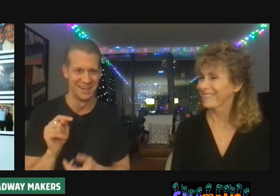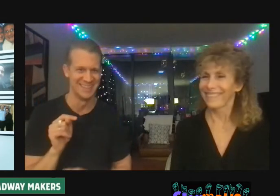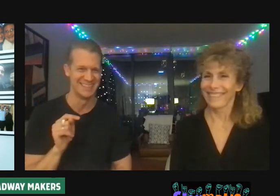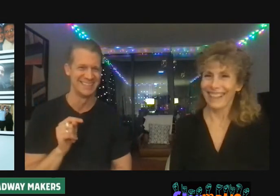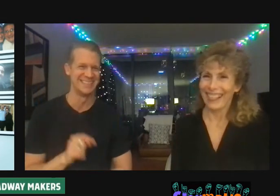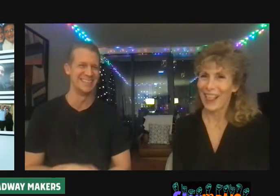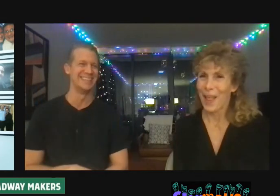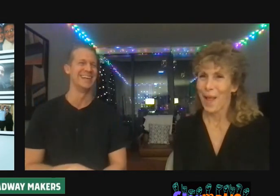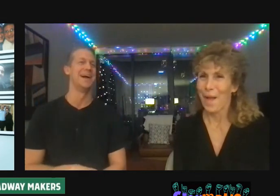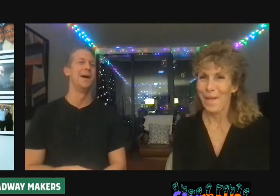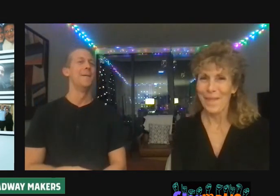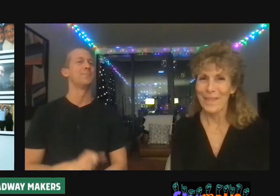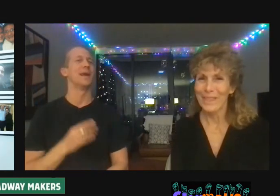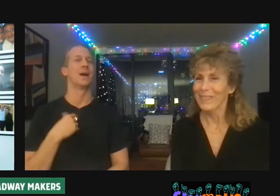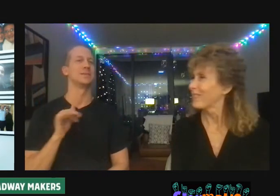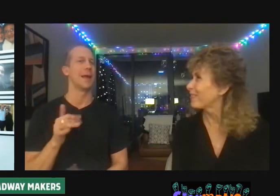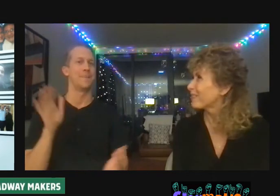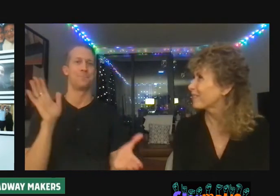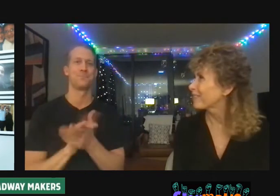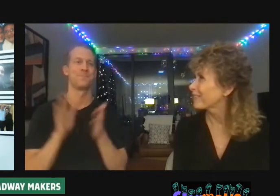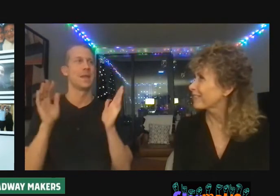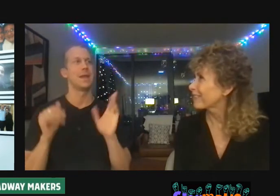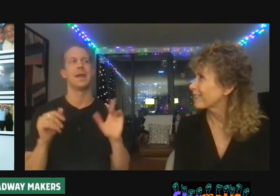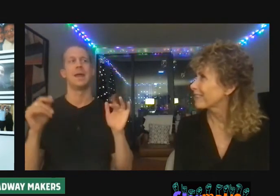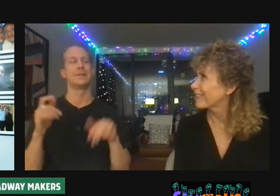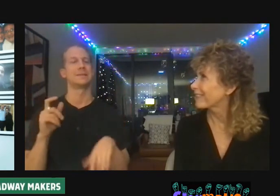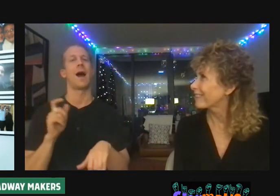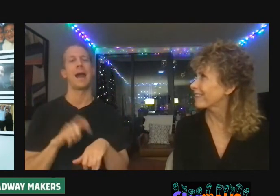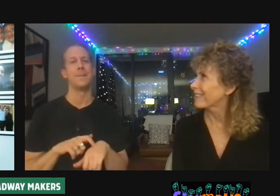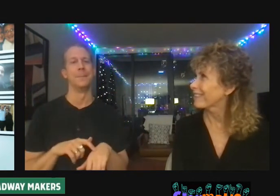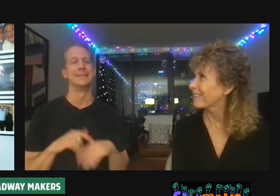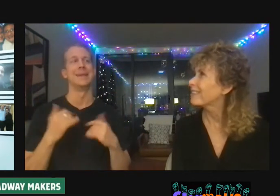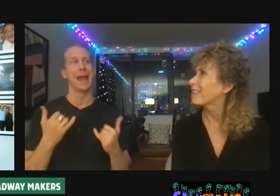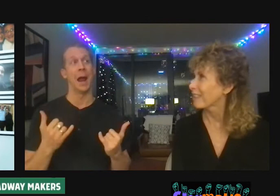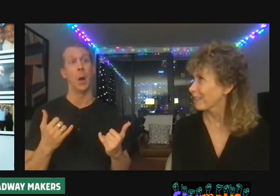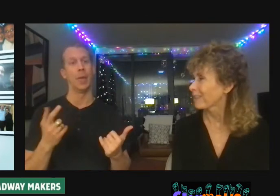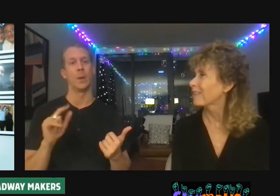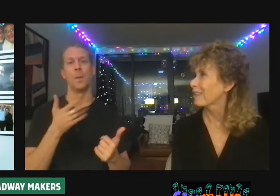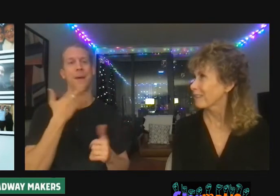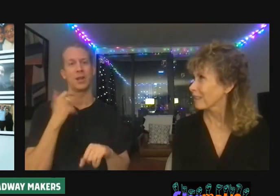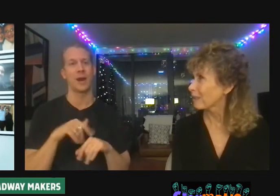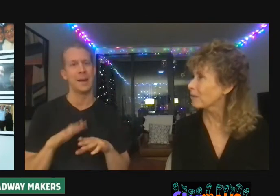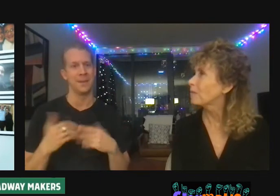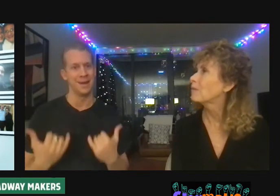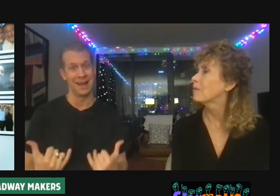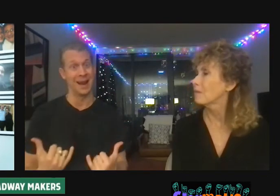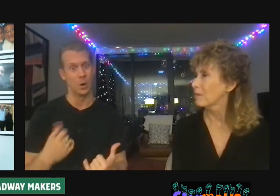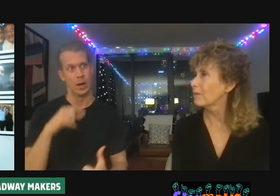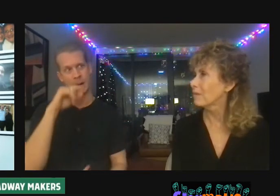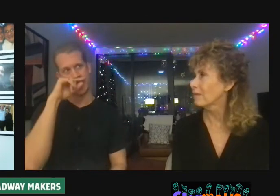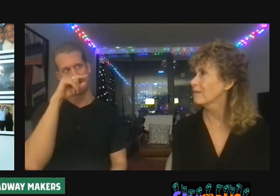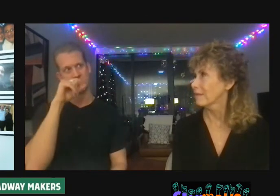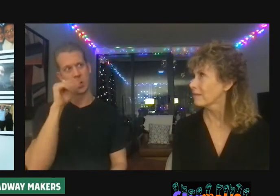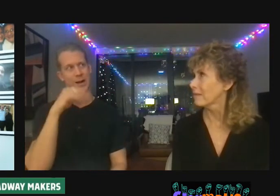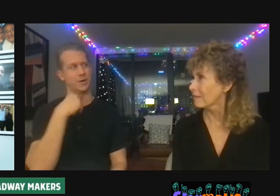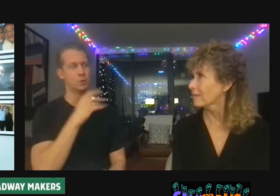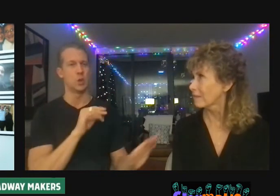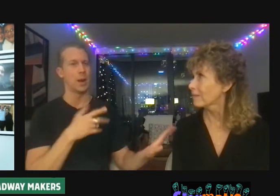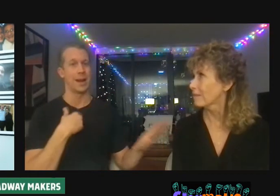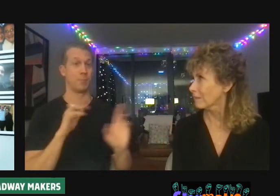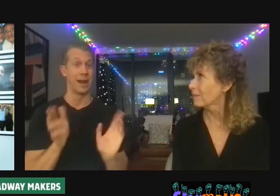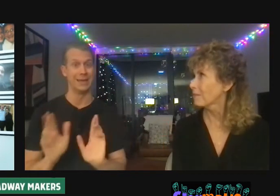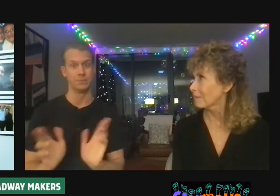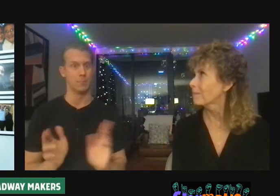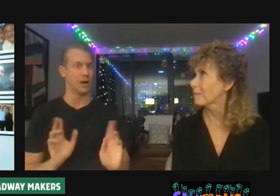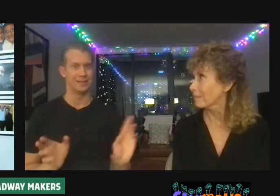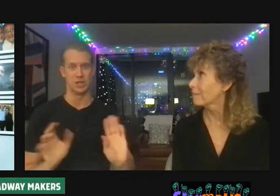to it. And I was like, the time is now. Like, what better time than now? So I told